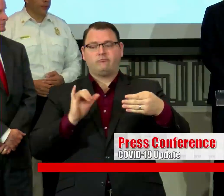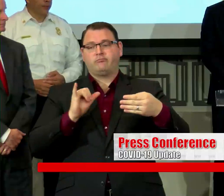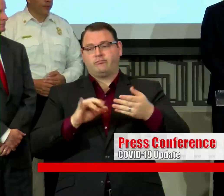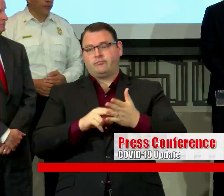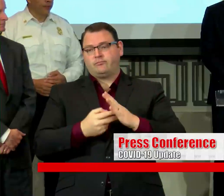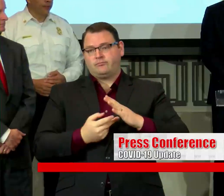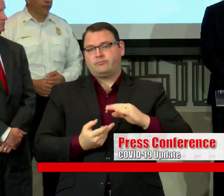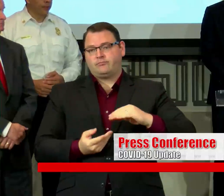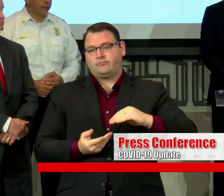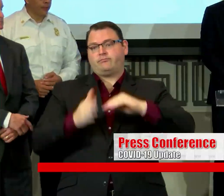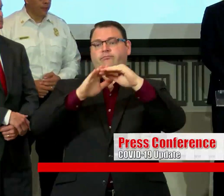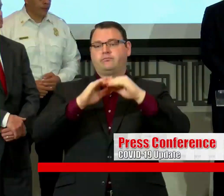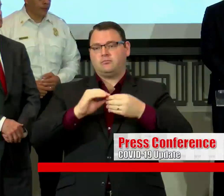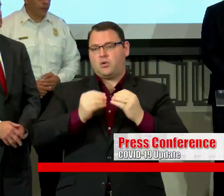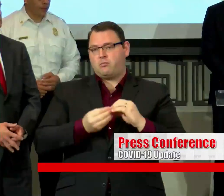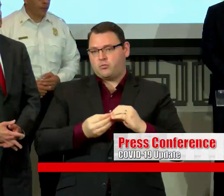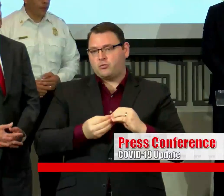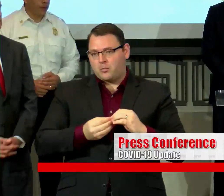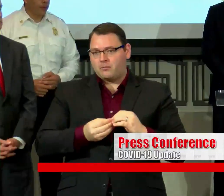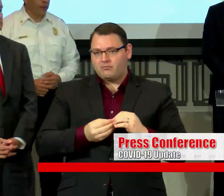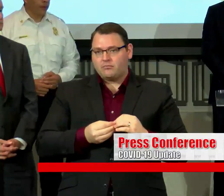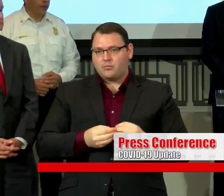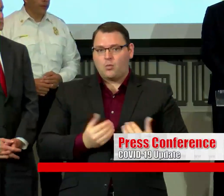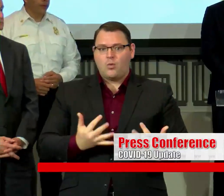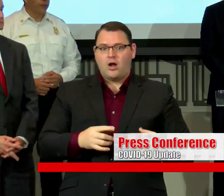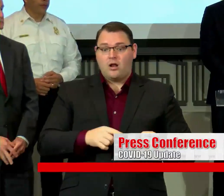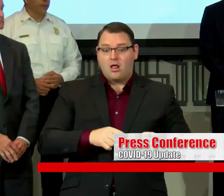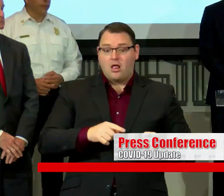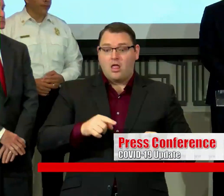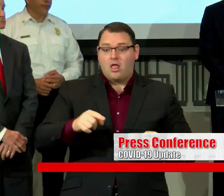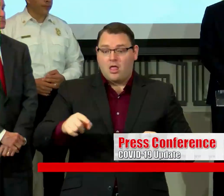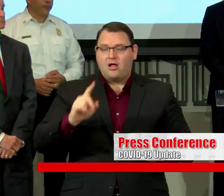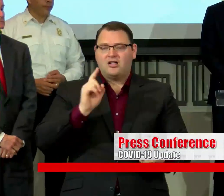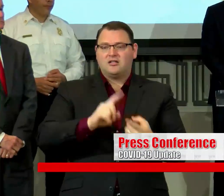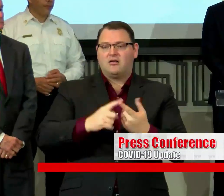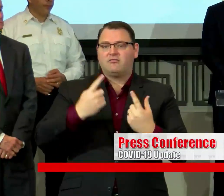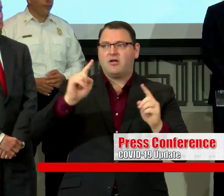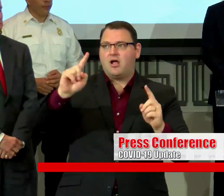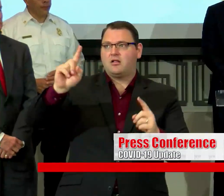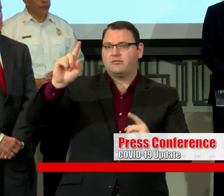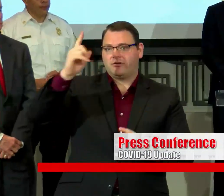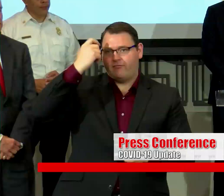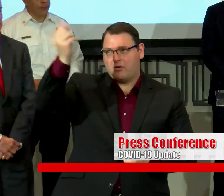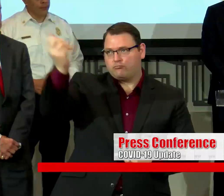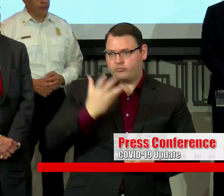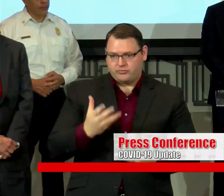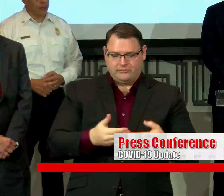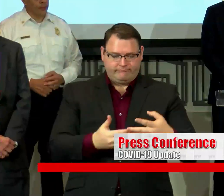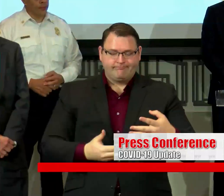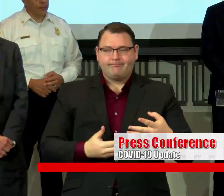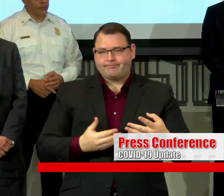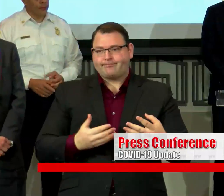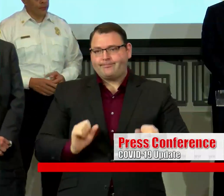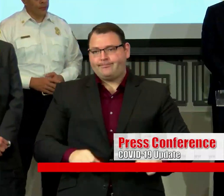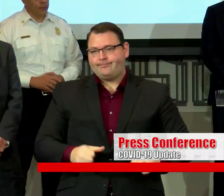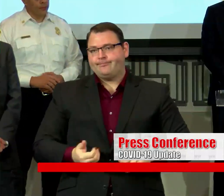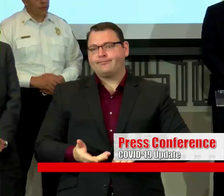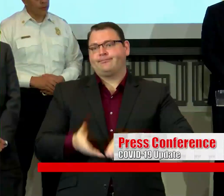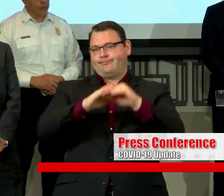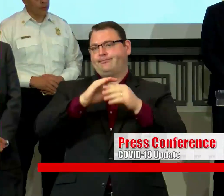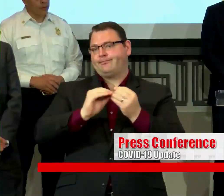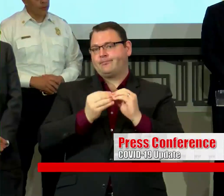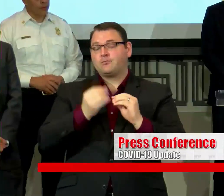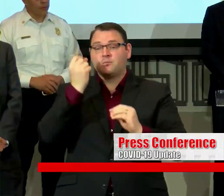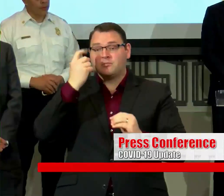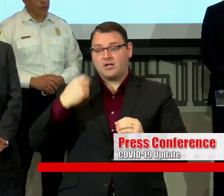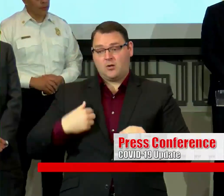do want to underscore this. What we are doing in the city of Houston, in Harris County, in our region, what we are doing